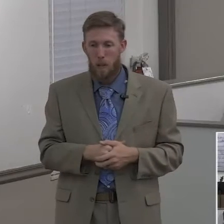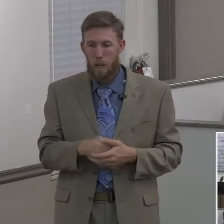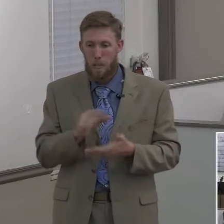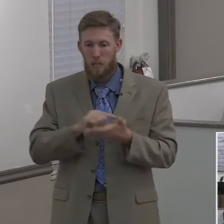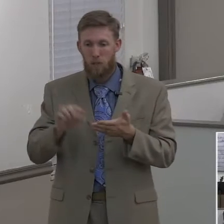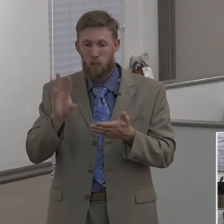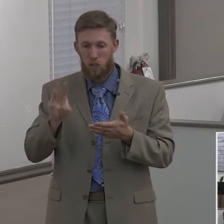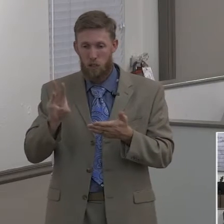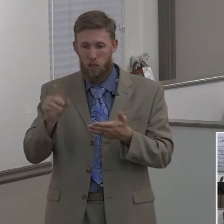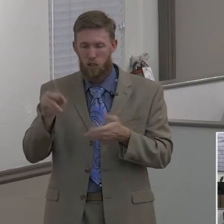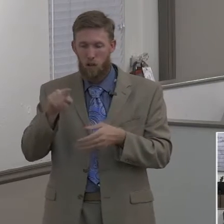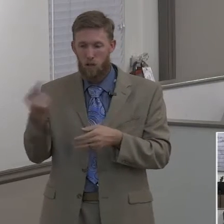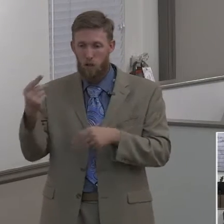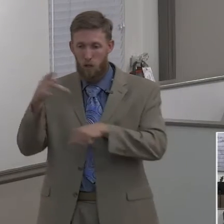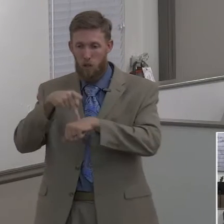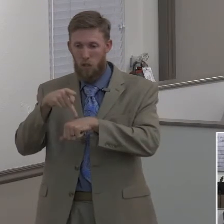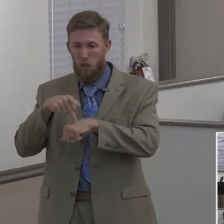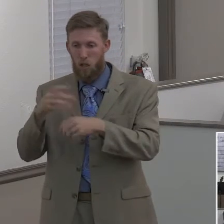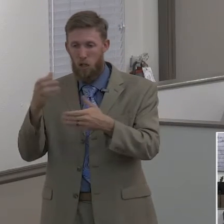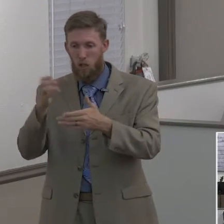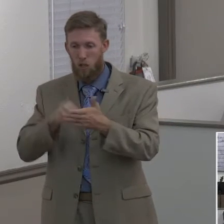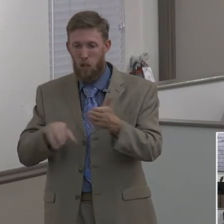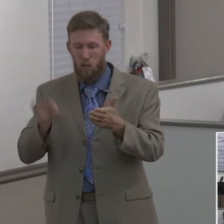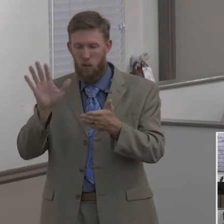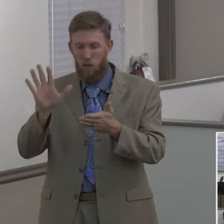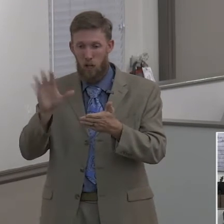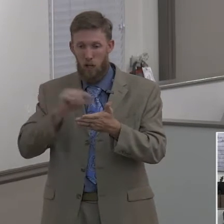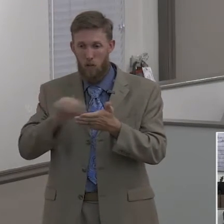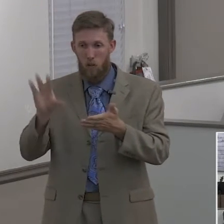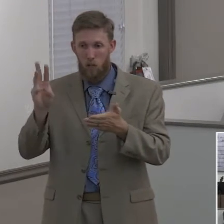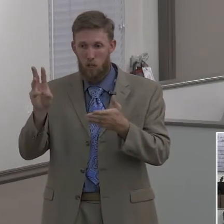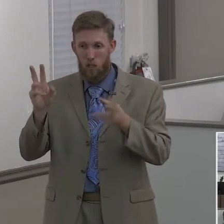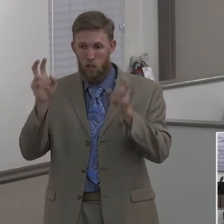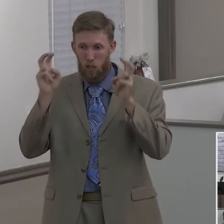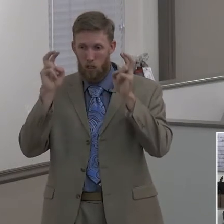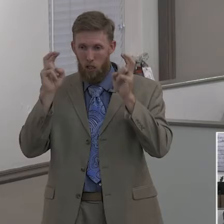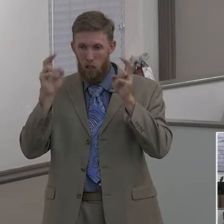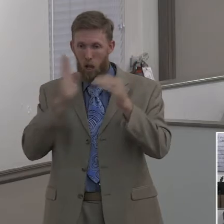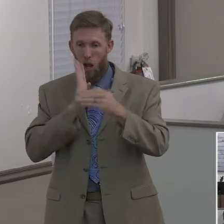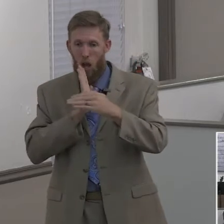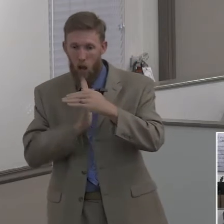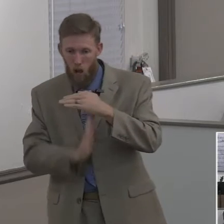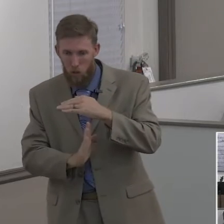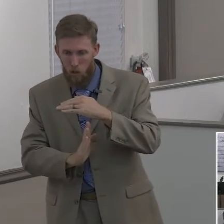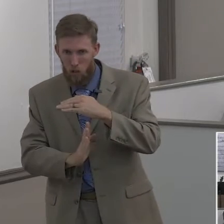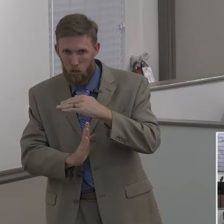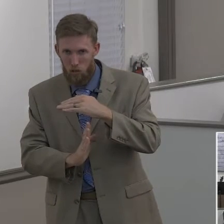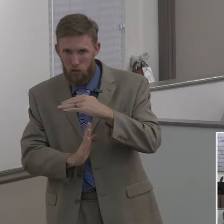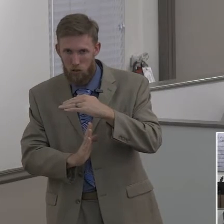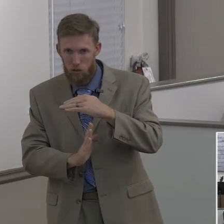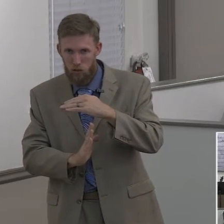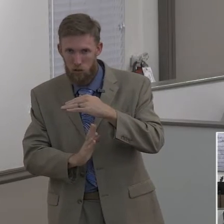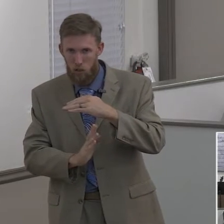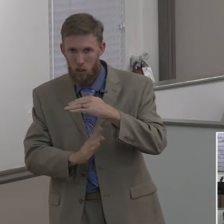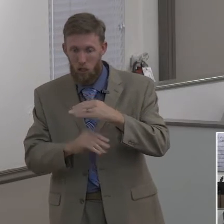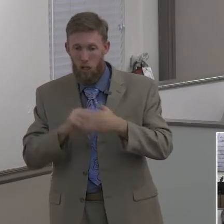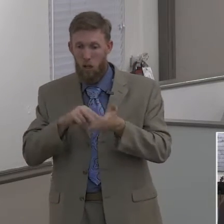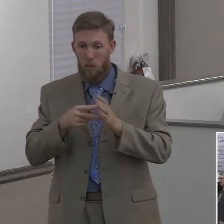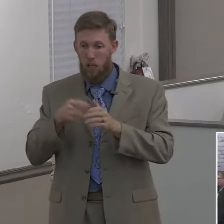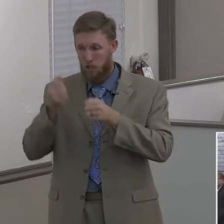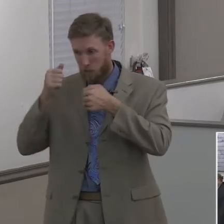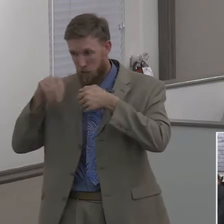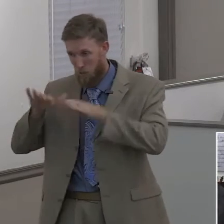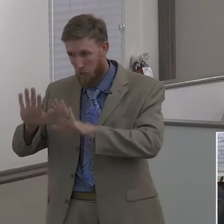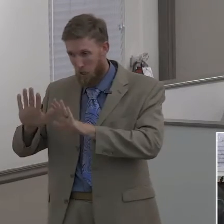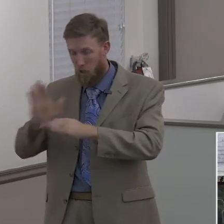5. Look with me at verse 6. What is the first word in verse 6, folks? Humble. And that word humble